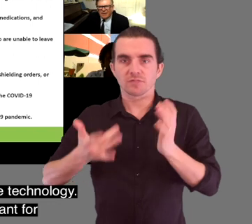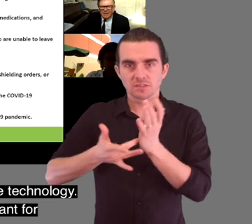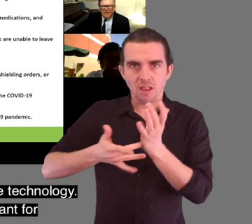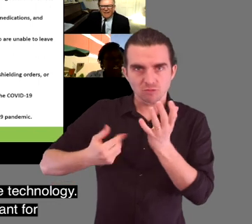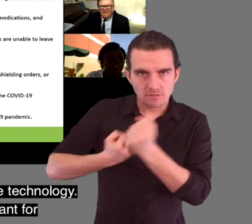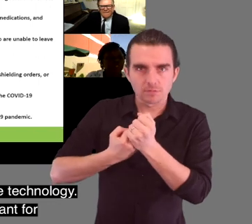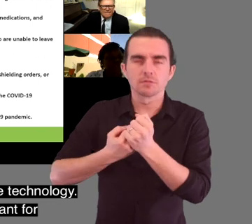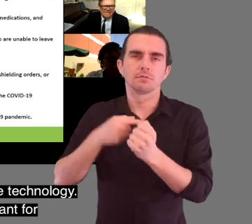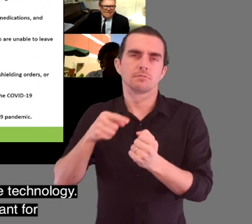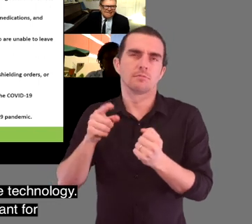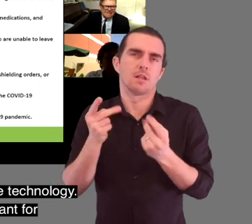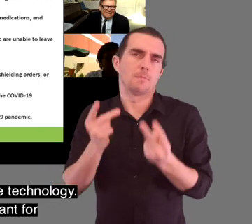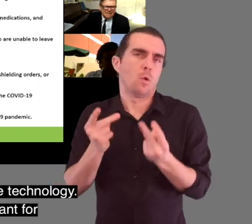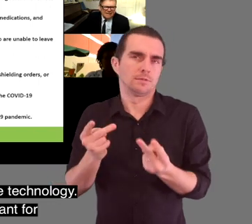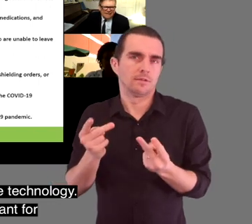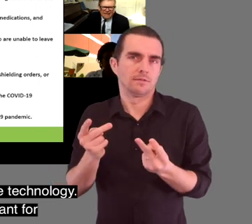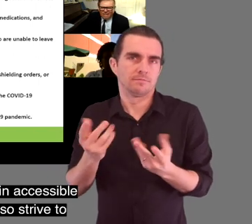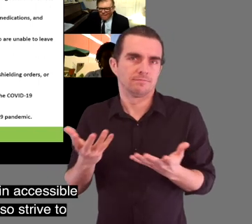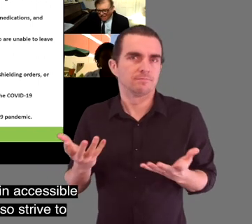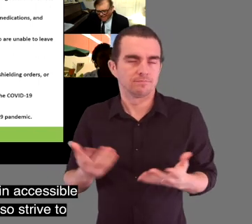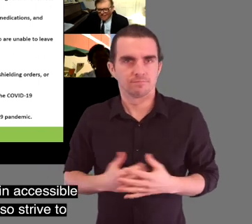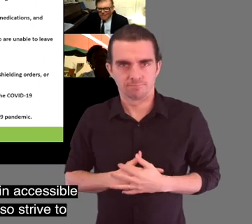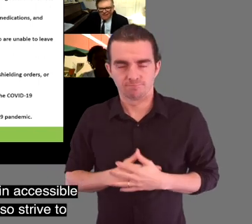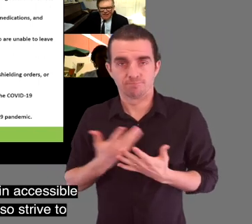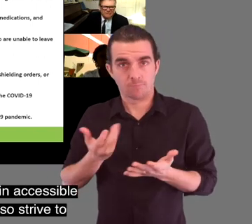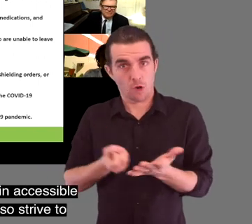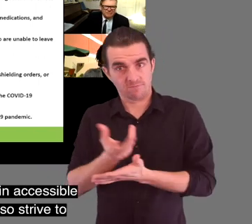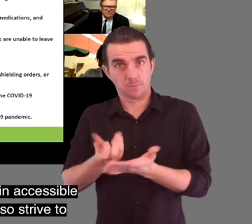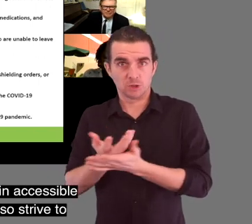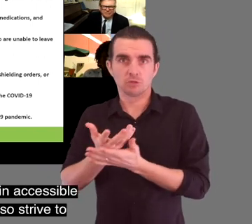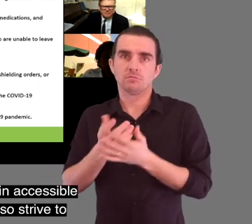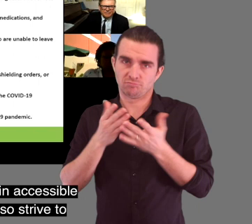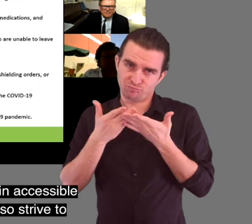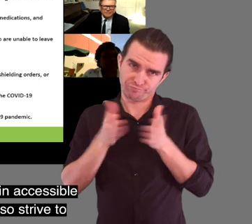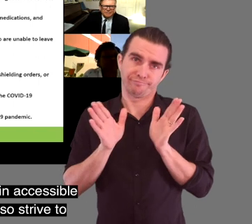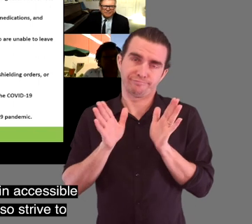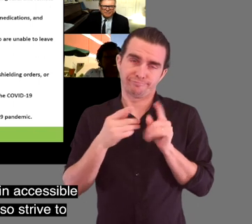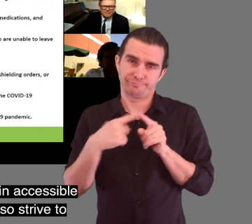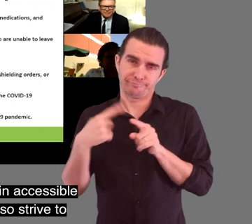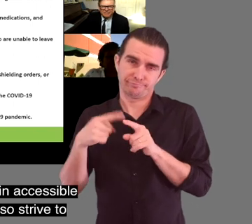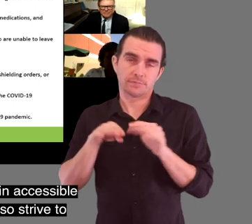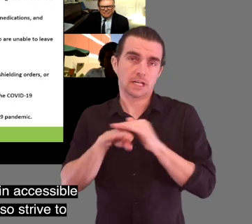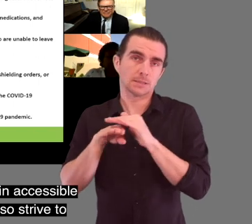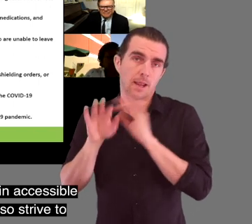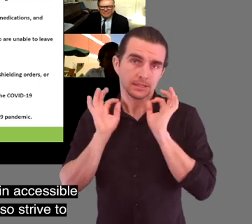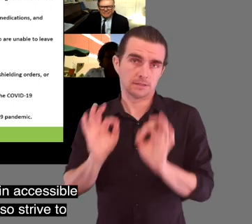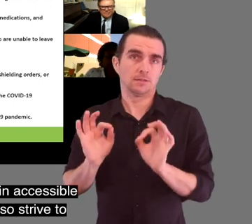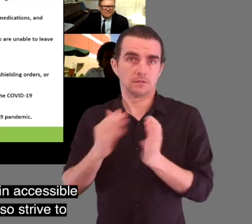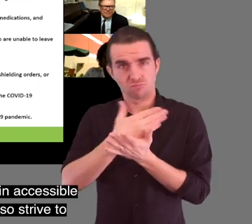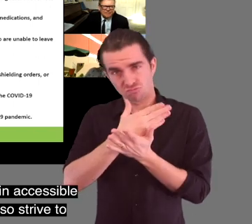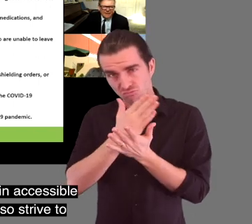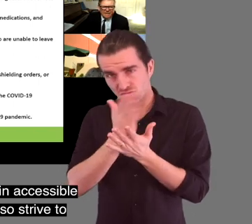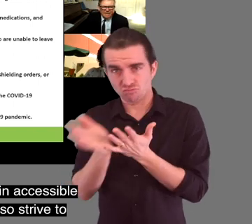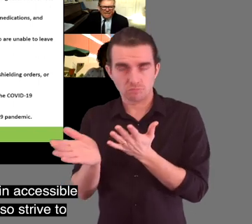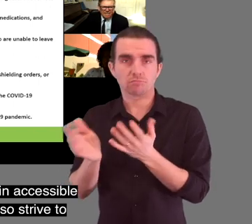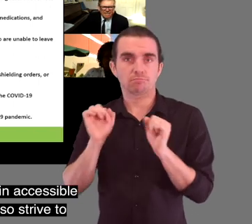technology. And also it's very important for information to be provided in accessible formats. And we